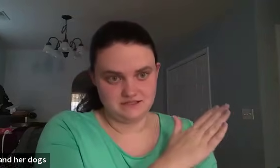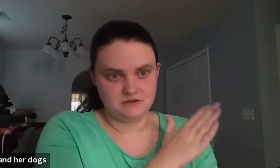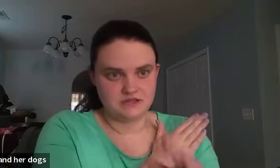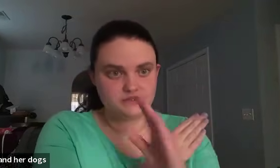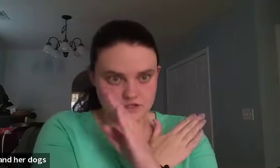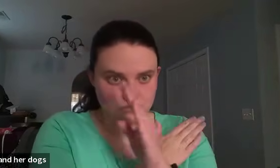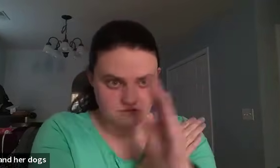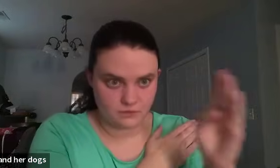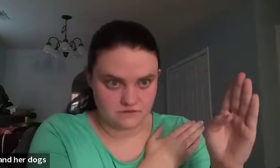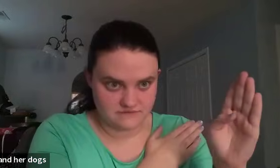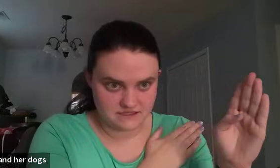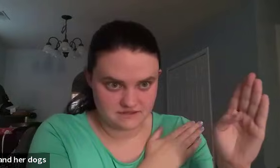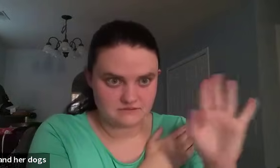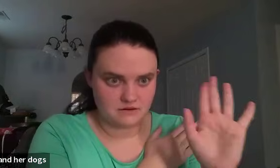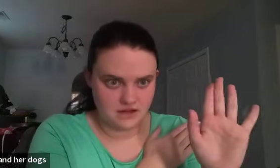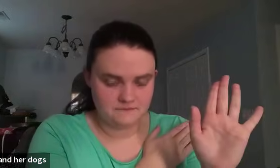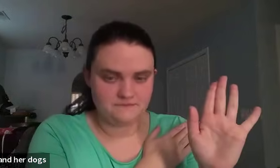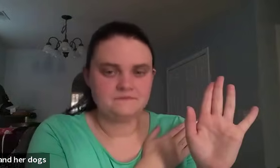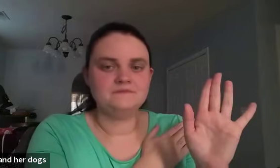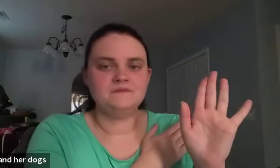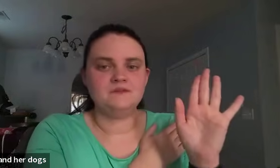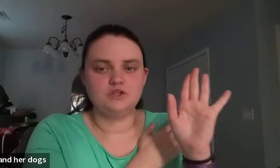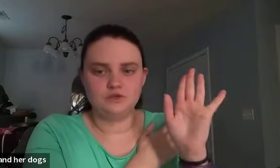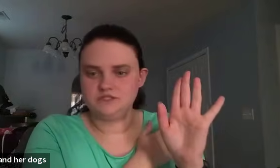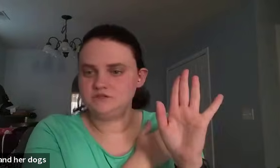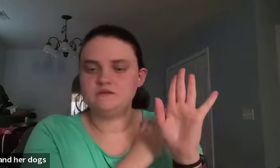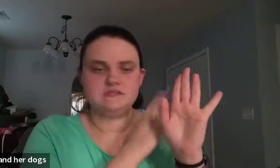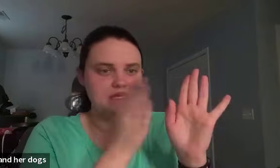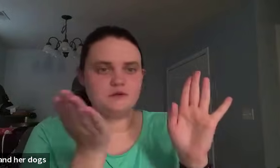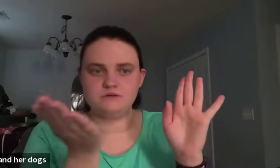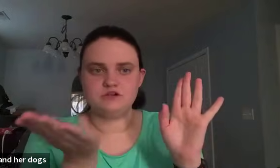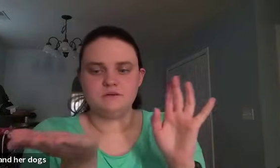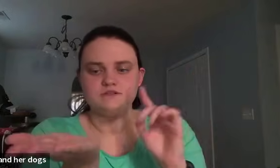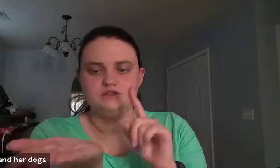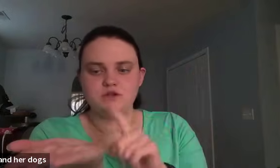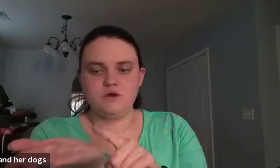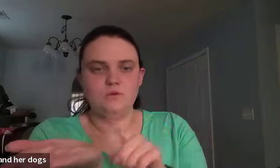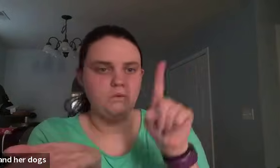456. Okay, so 1, 2, 3, 4, 5, 6. All right. You would do the same thing we were talking about. So you'd go